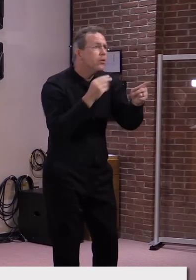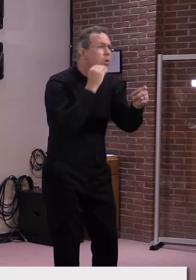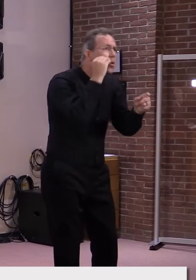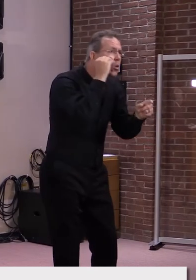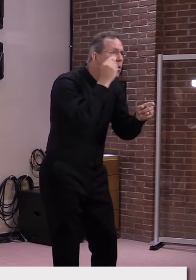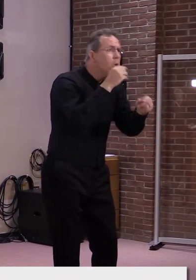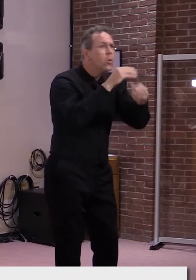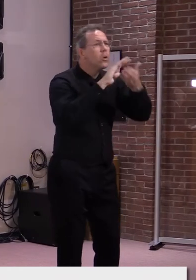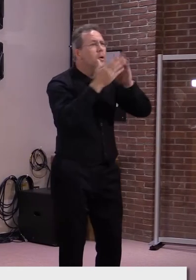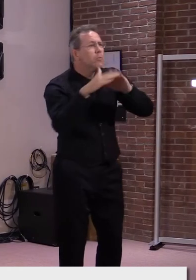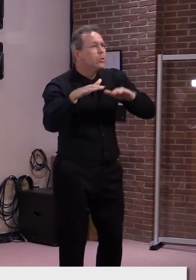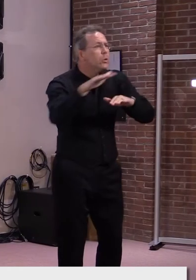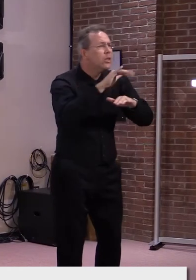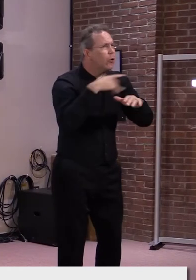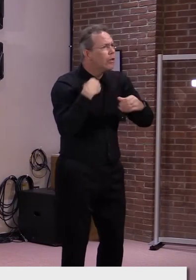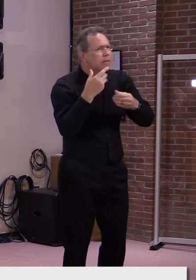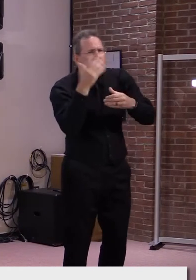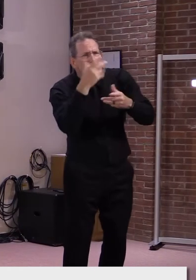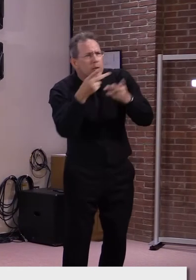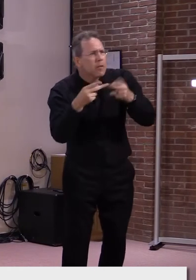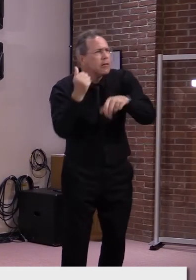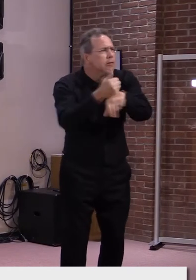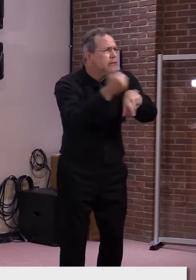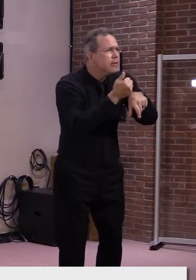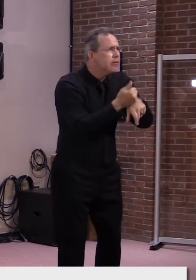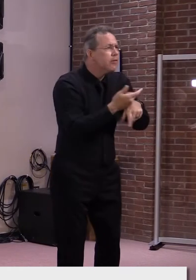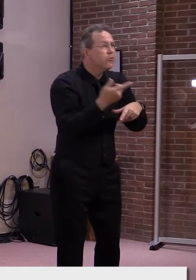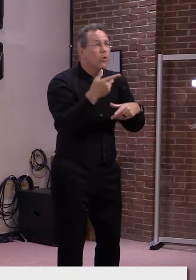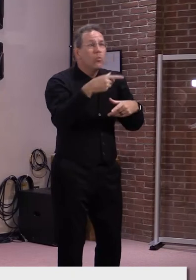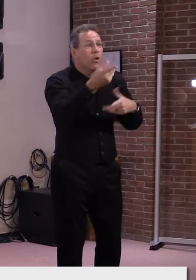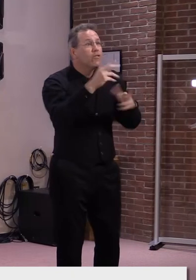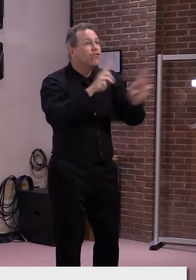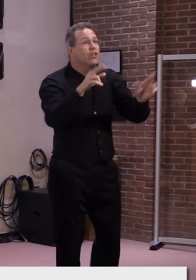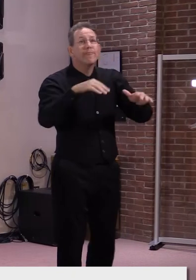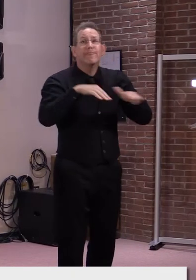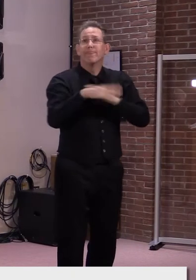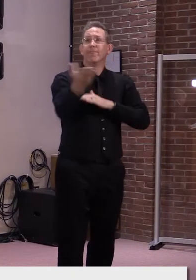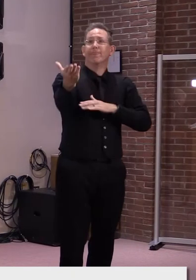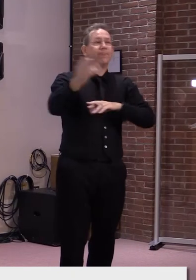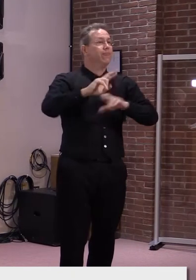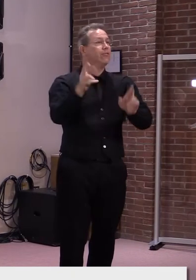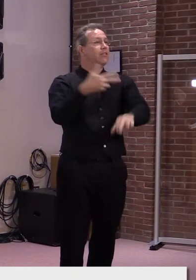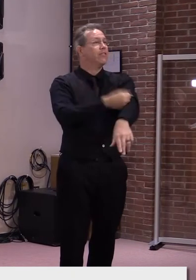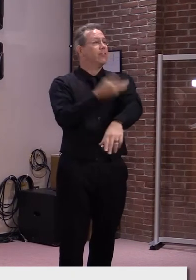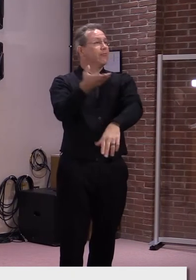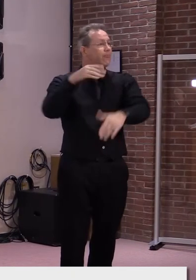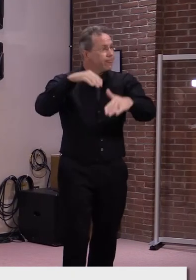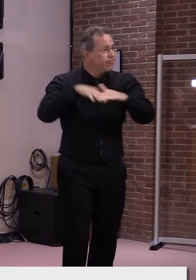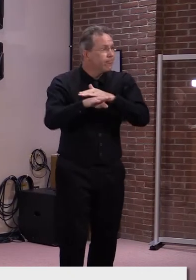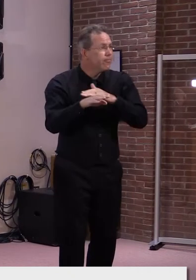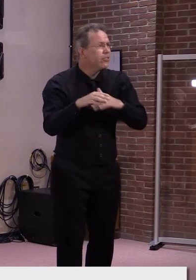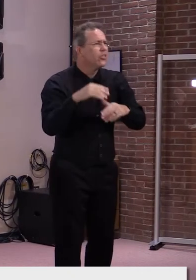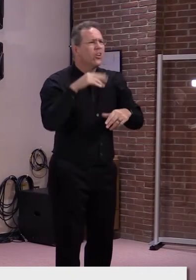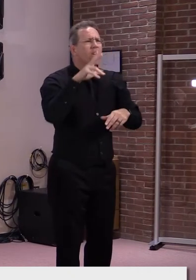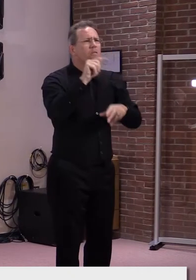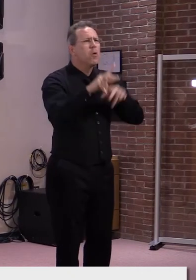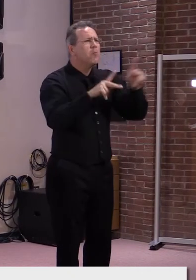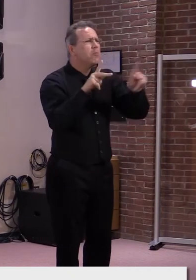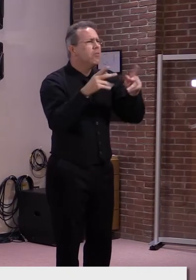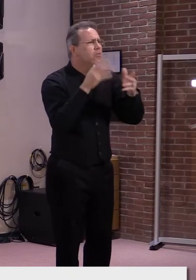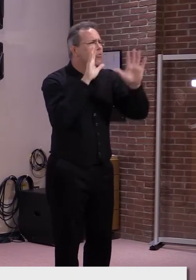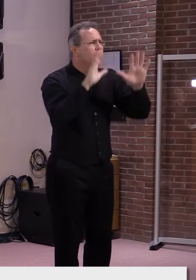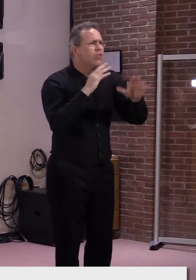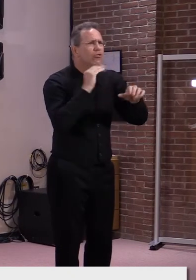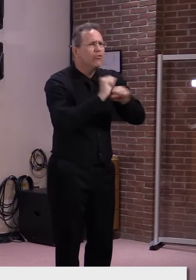The response of Vermonters has been simply amazing in protecting themselves and their families, friends, and fellow Vermonters.